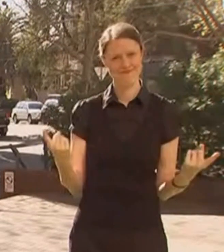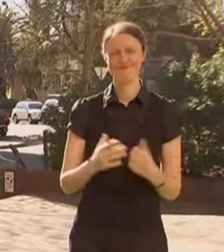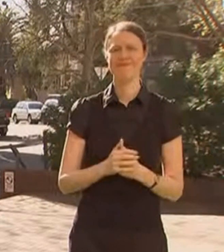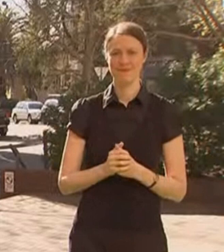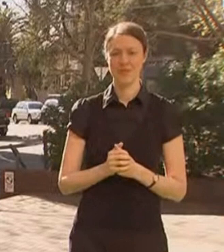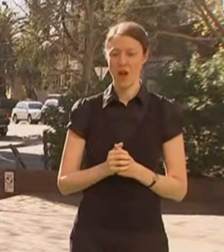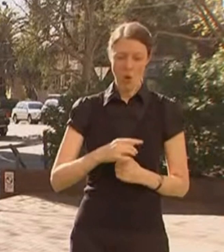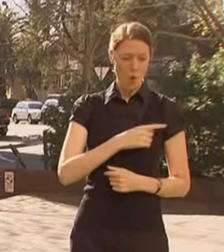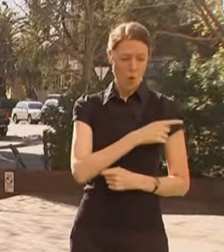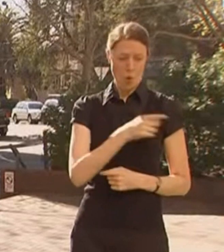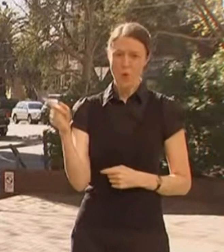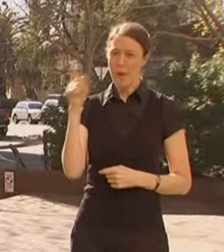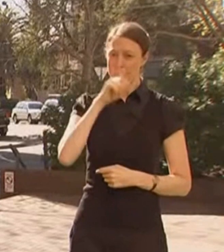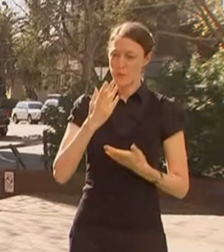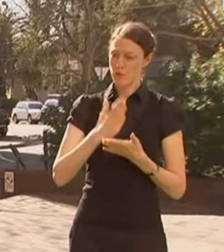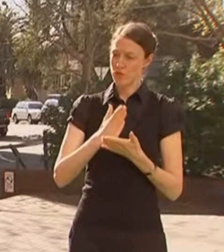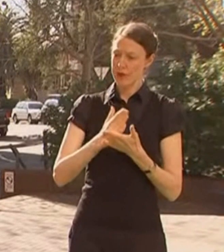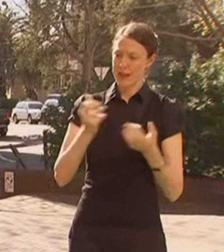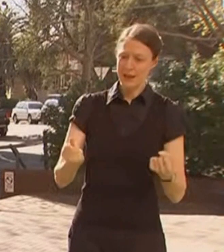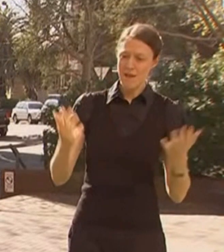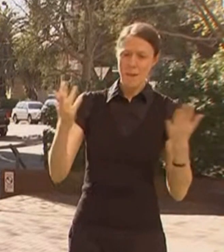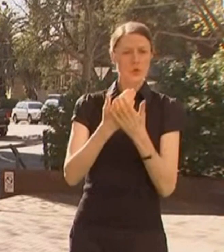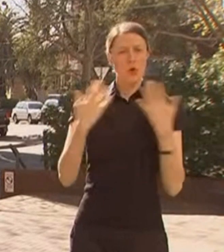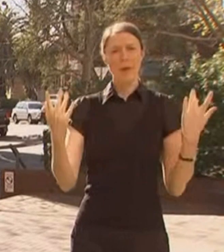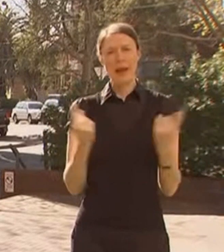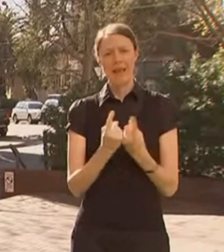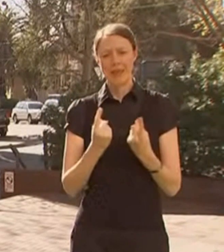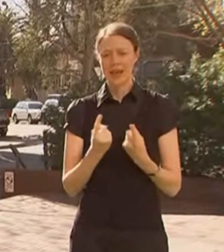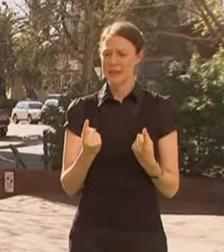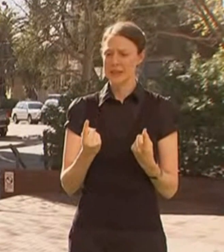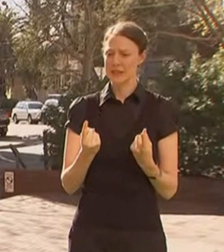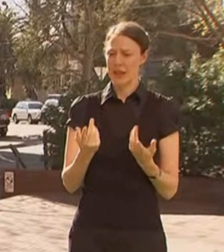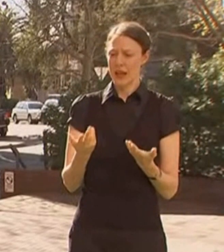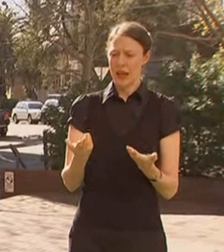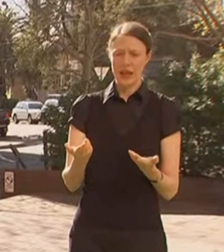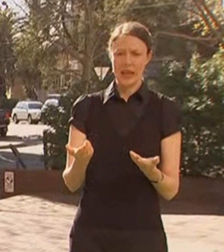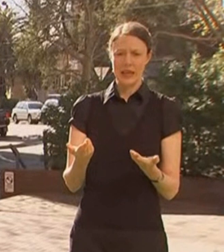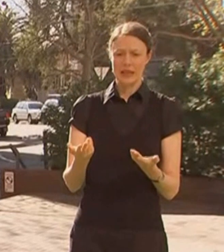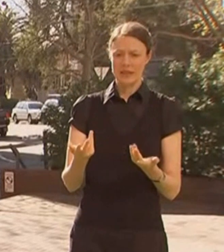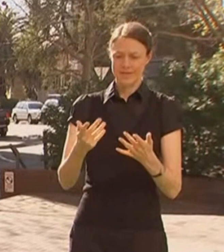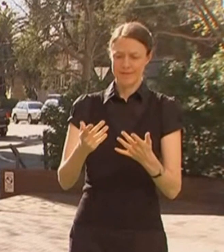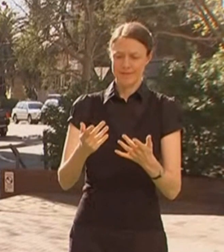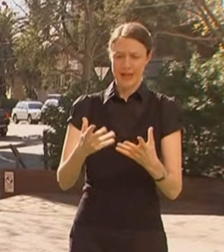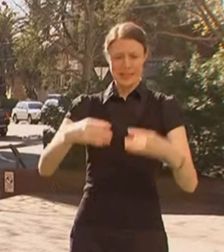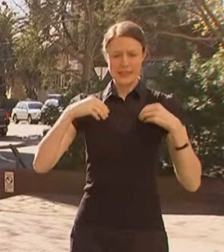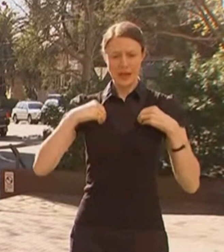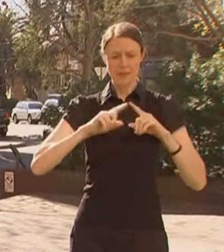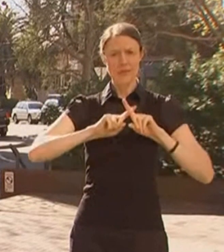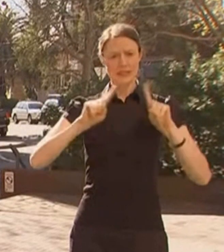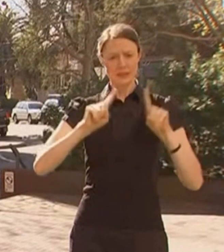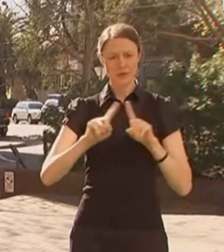of protesters far exceeds the health orders, and we can't afford to have exceptions for